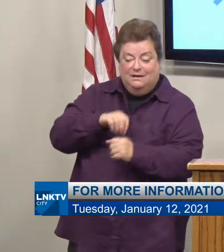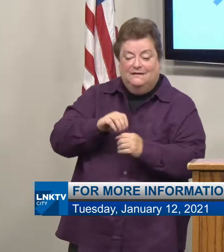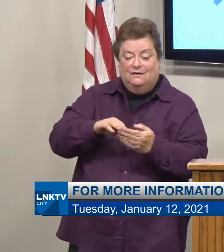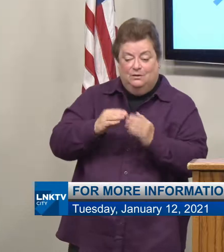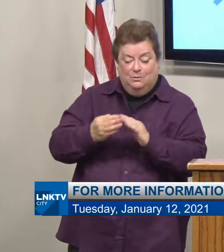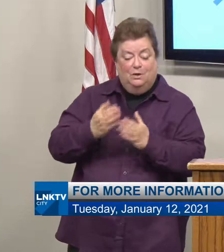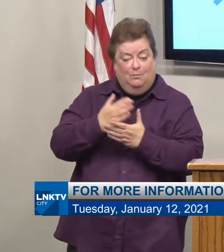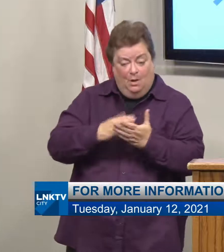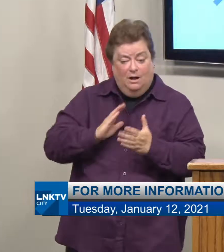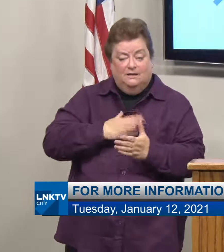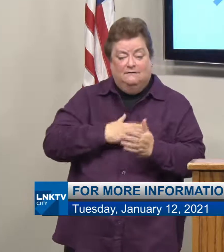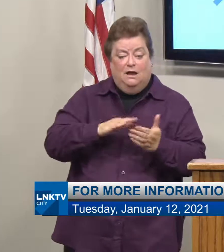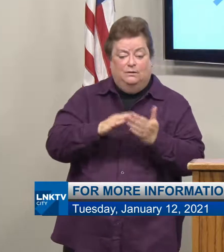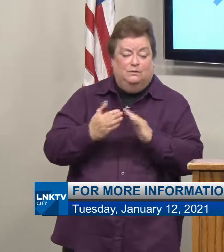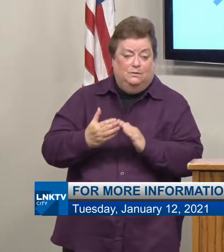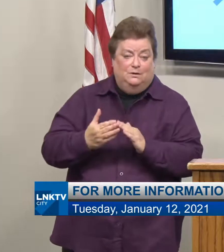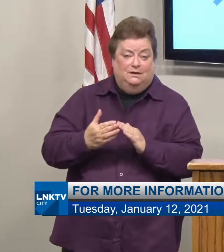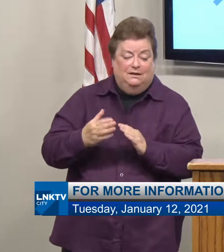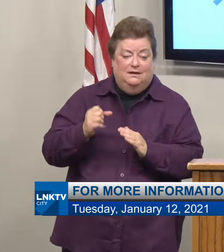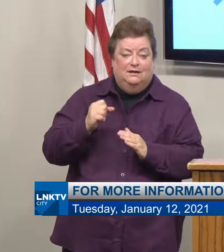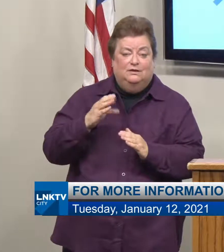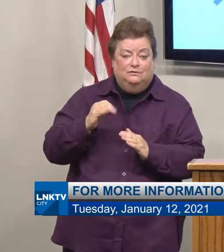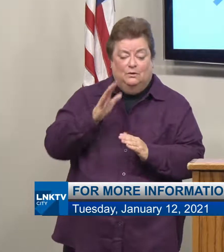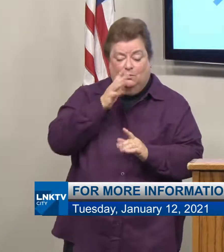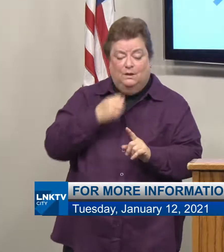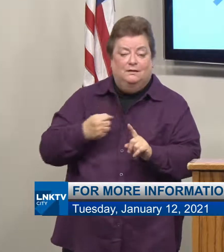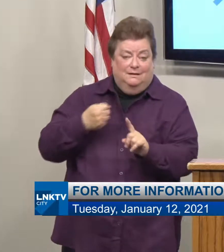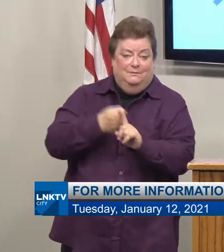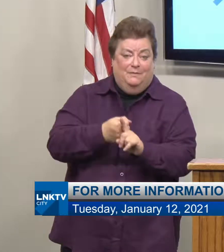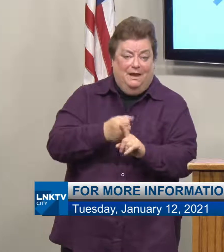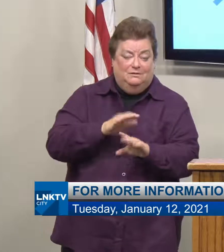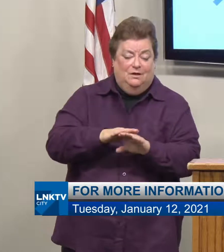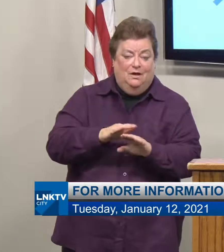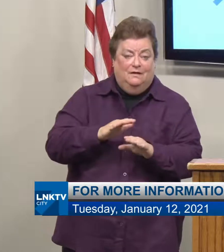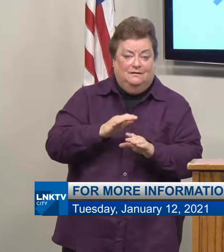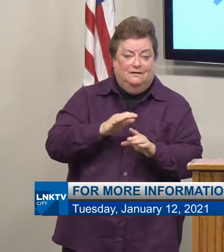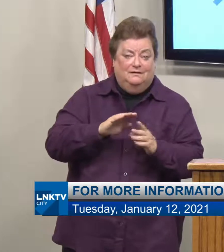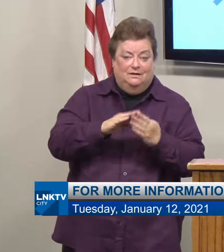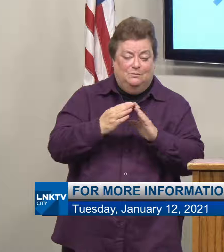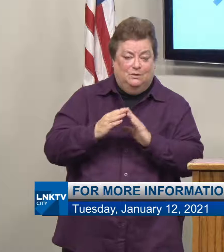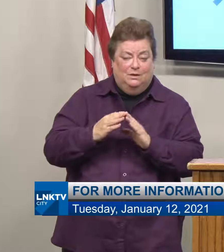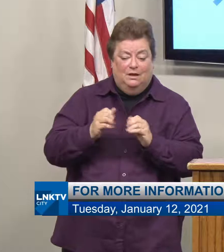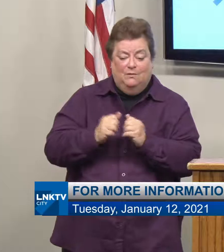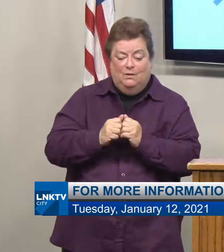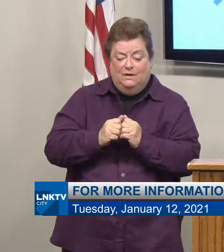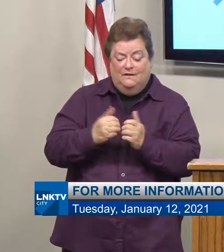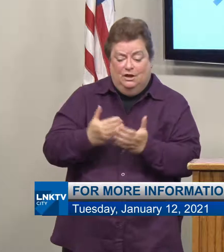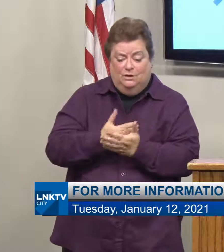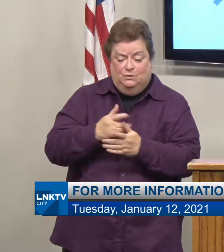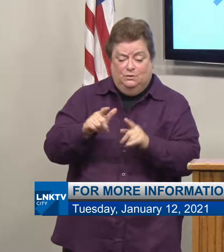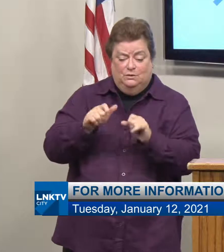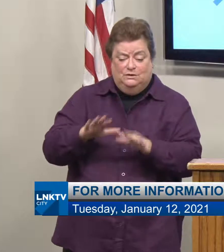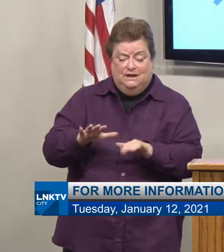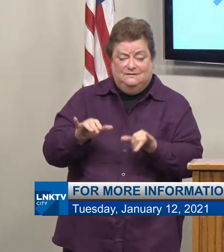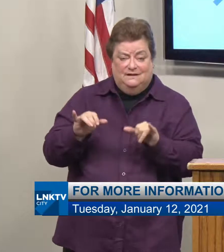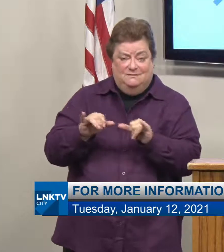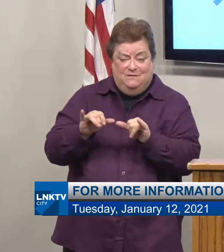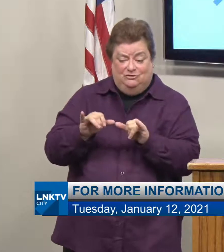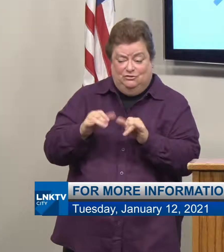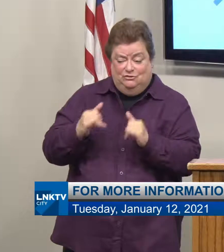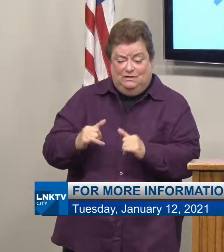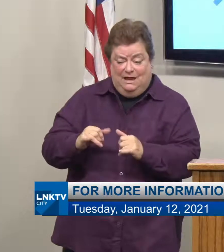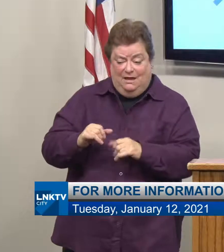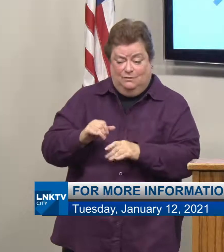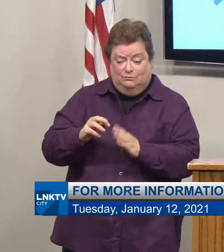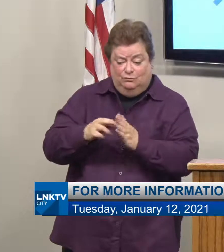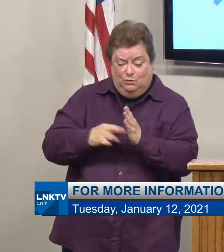community, so it definitely can impact the community. But with the new testing measures in place, we're planning to